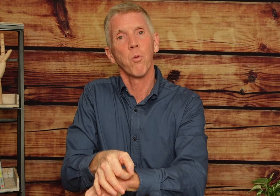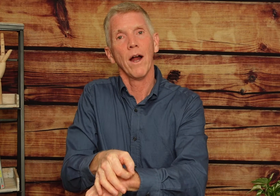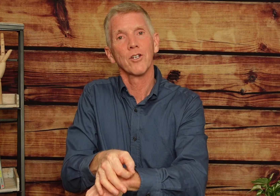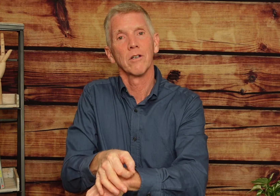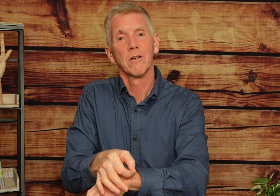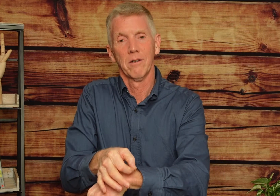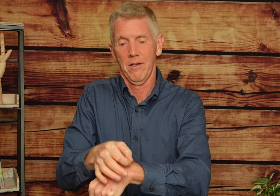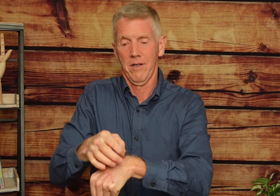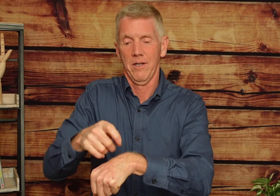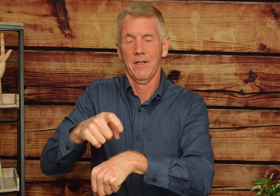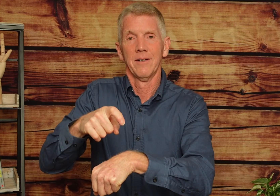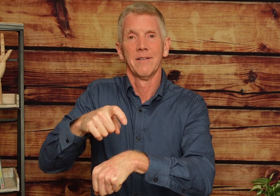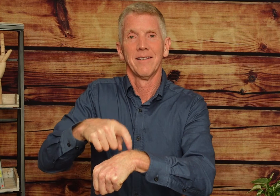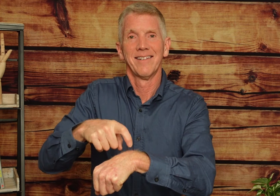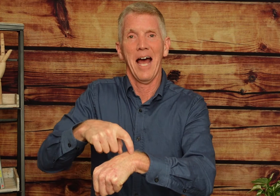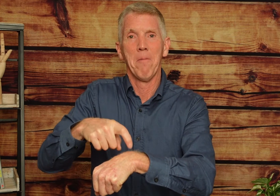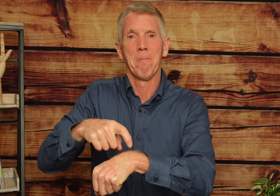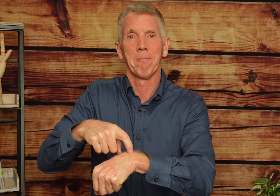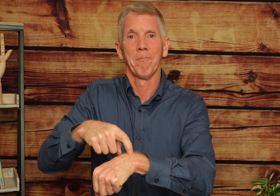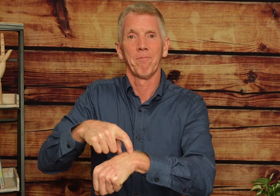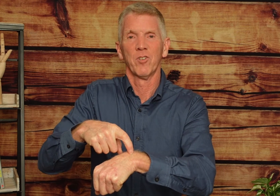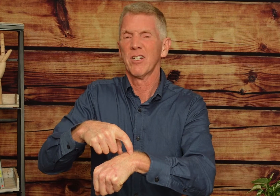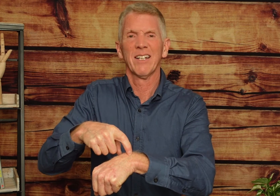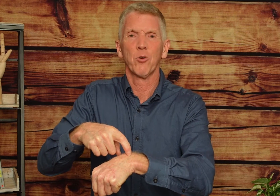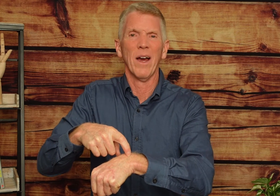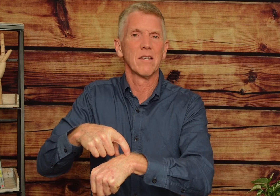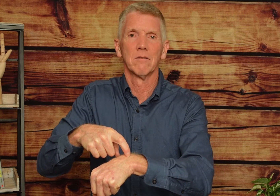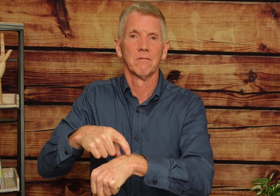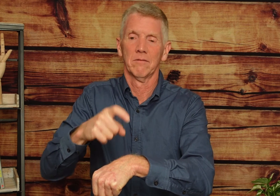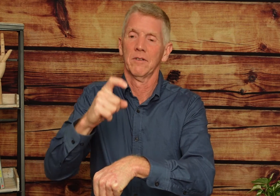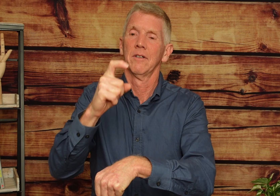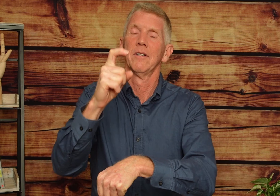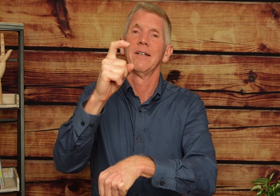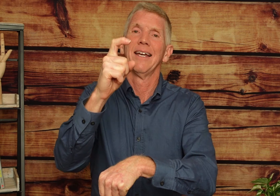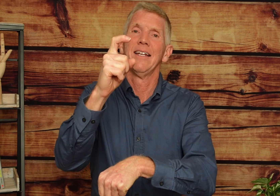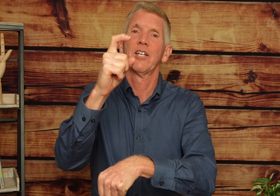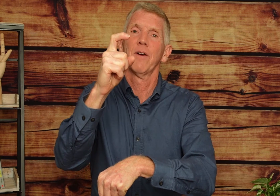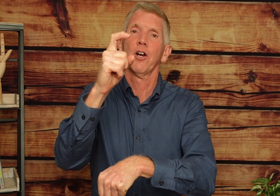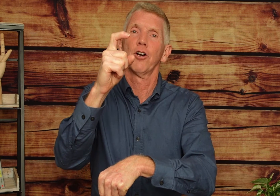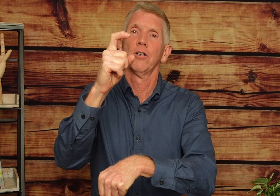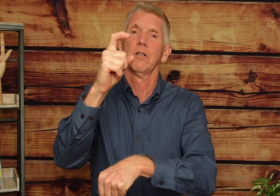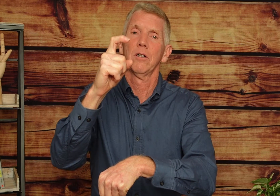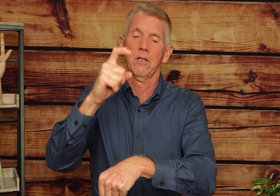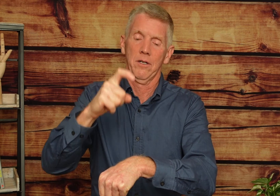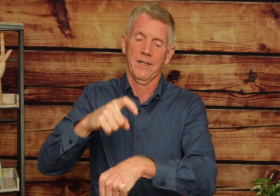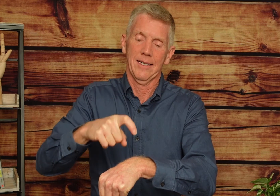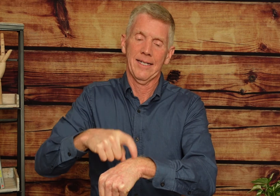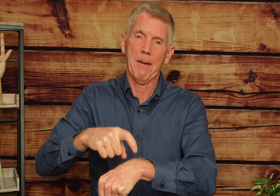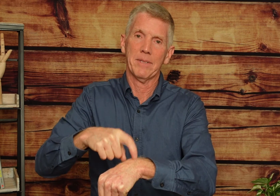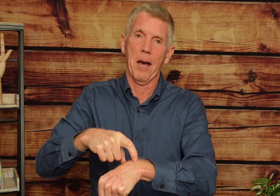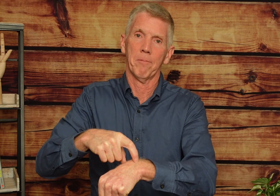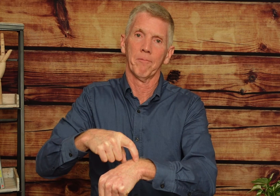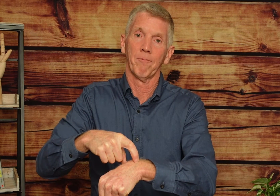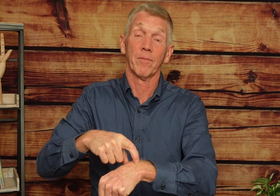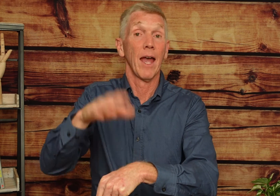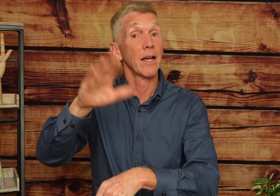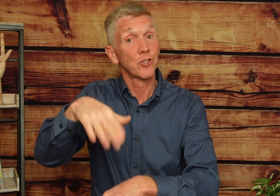wristwatch. Time. Just click it twice. Index finger curled. Tap, tap. Hey, excuse